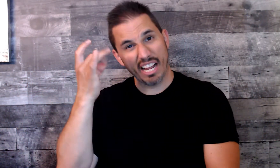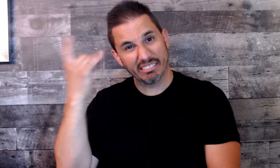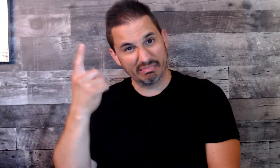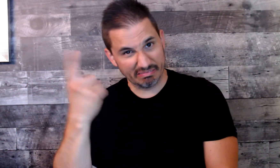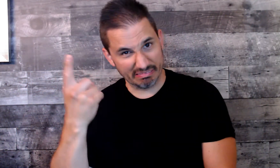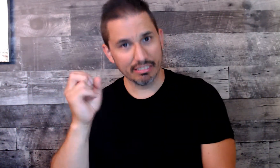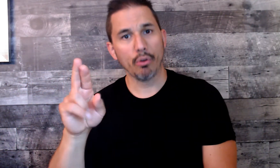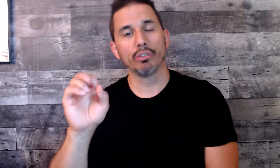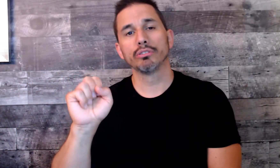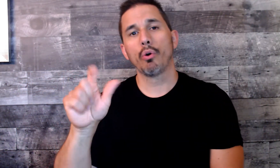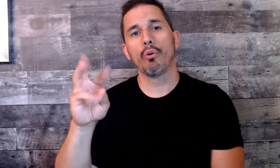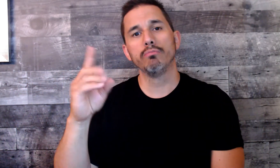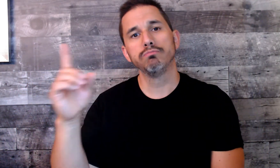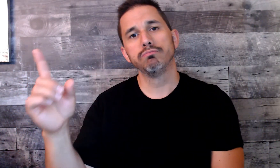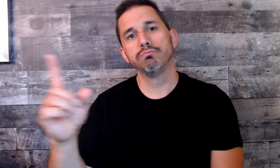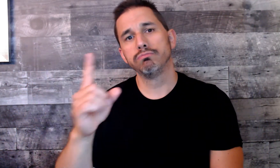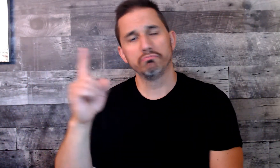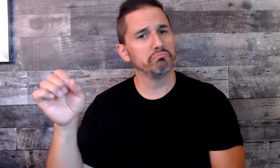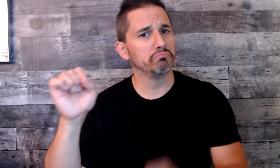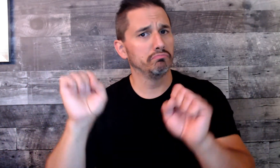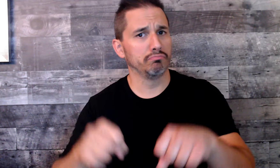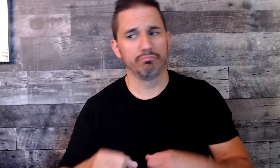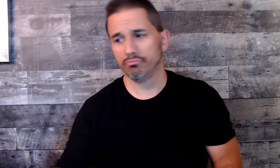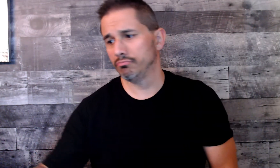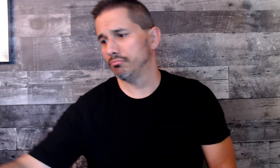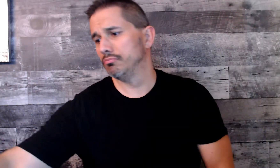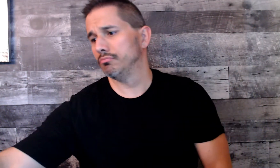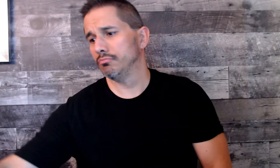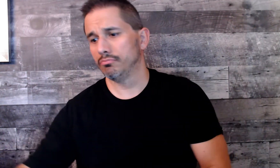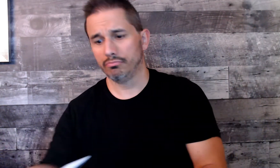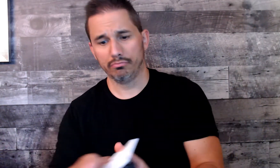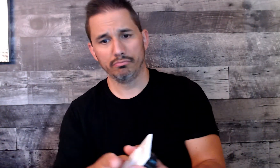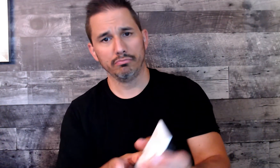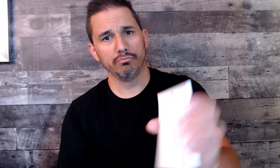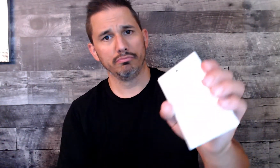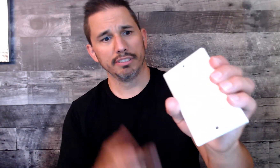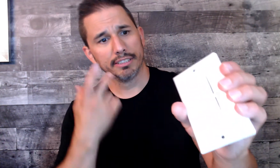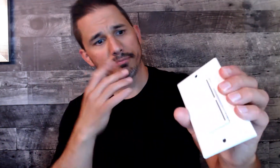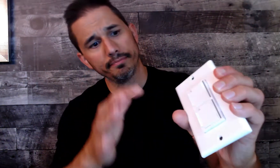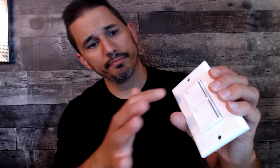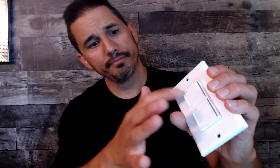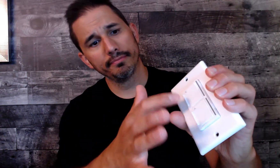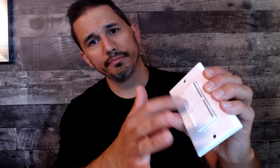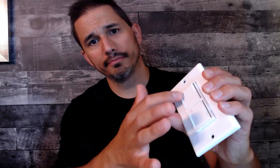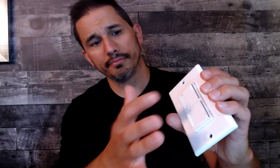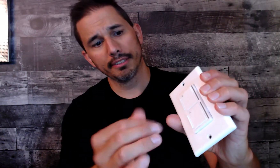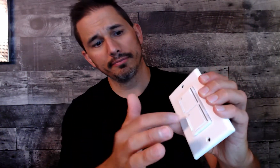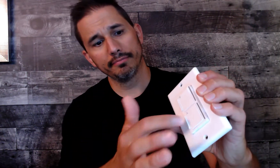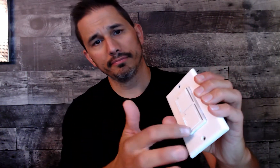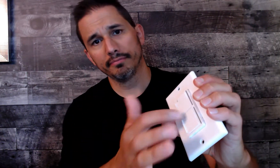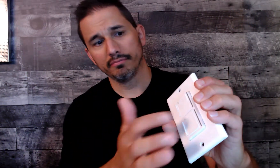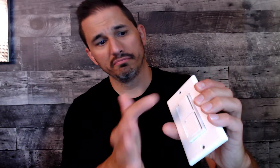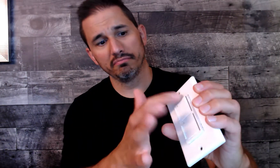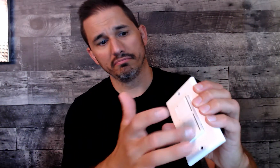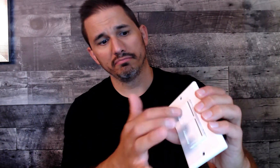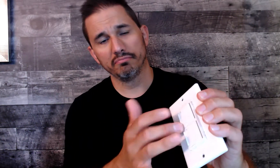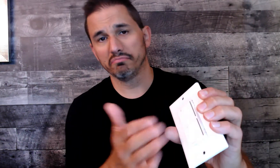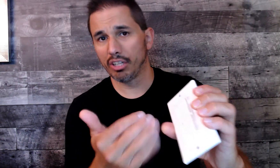this switch to dim the lights up or down and to also control the fan speed. Both the fan and